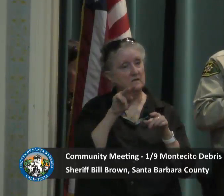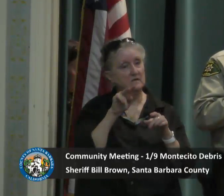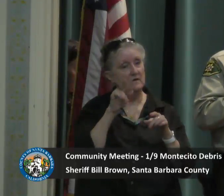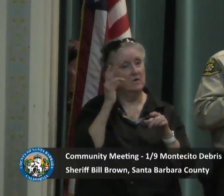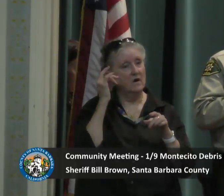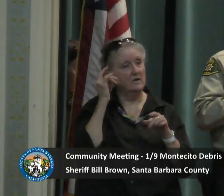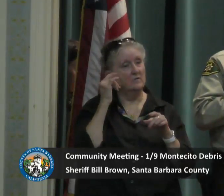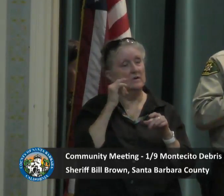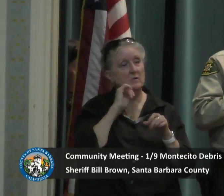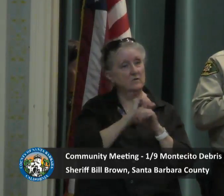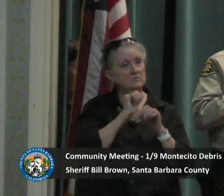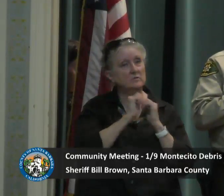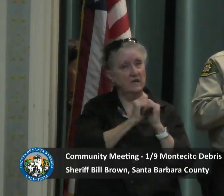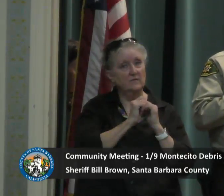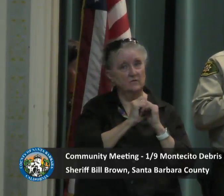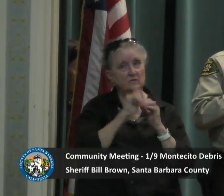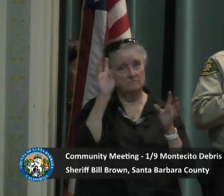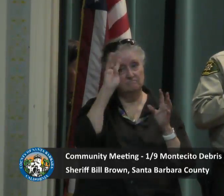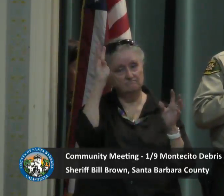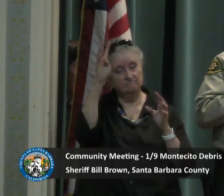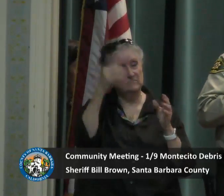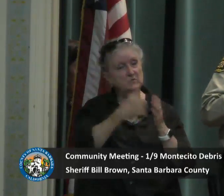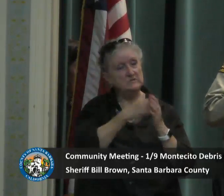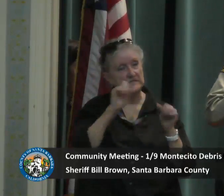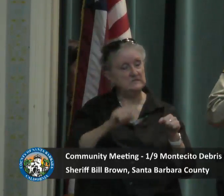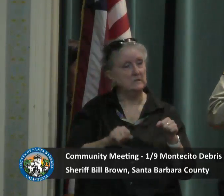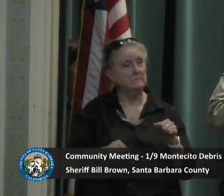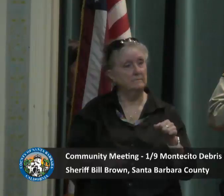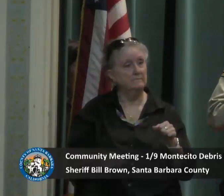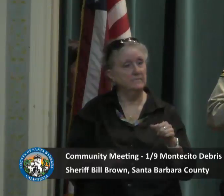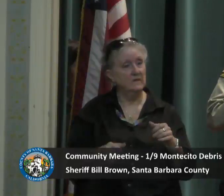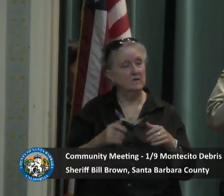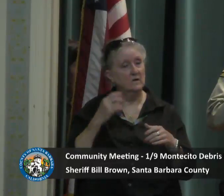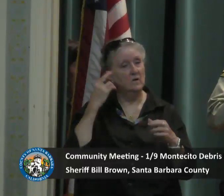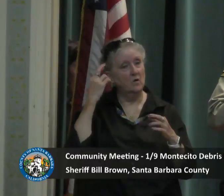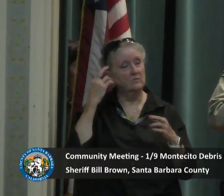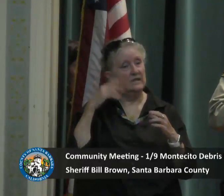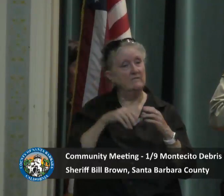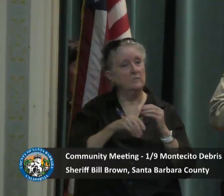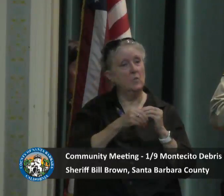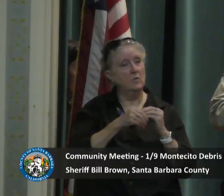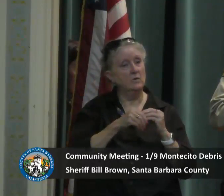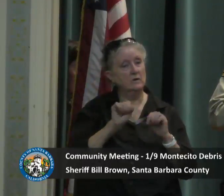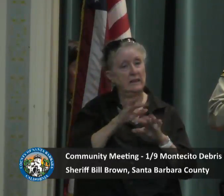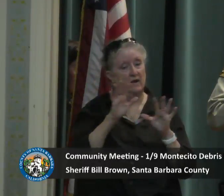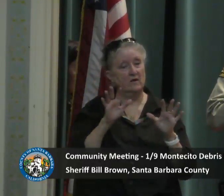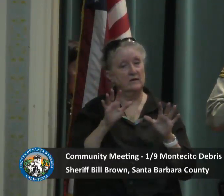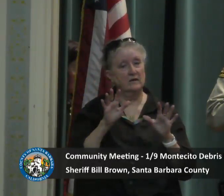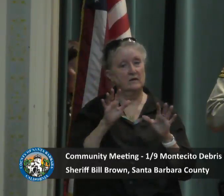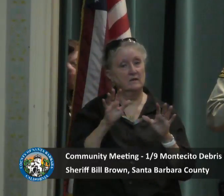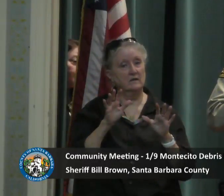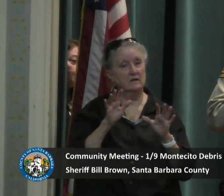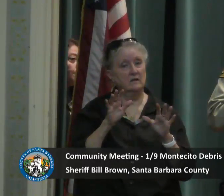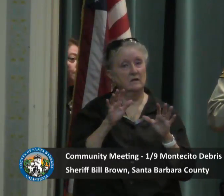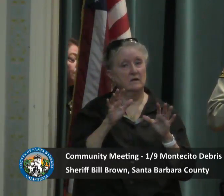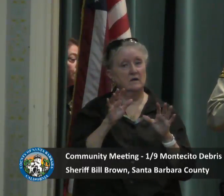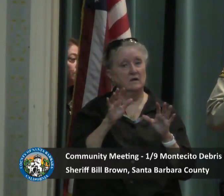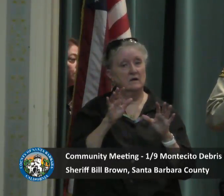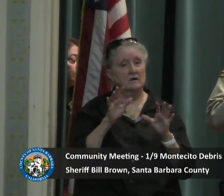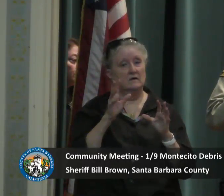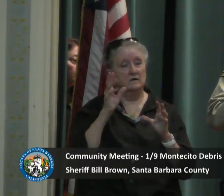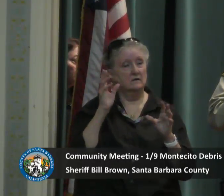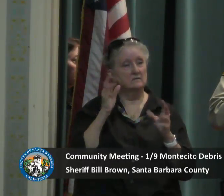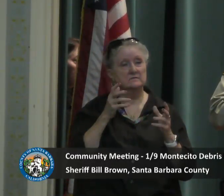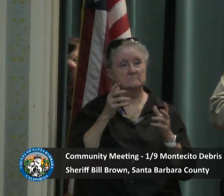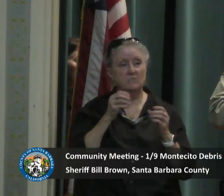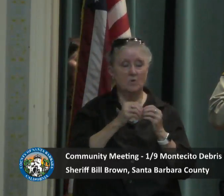why we work together to come up with this new system that hopefully had a little more clarity, hopefully has a message that's a